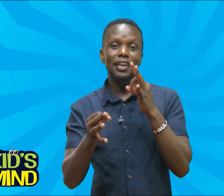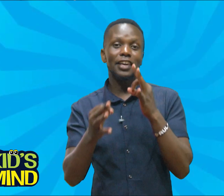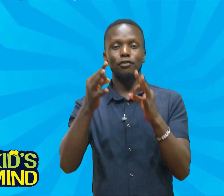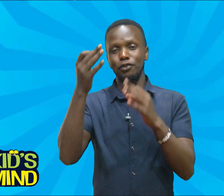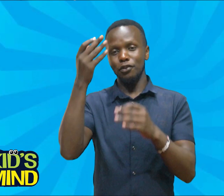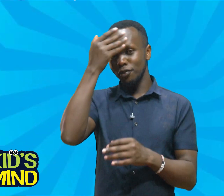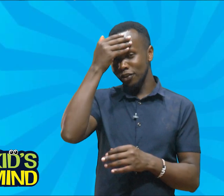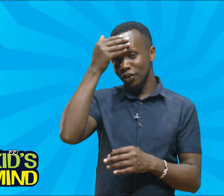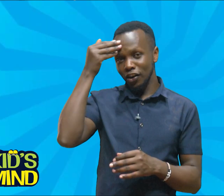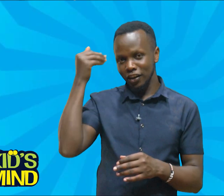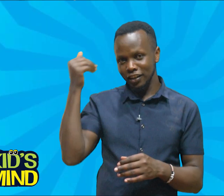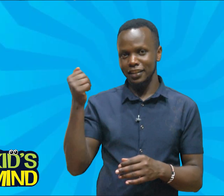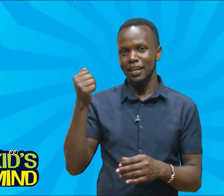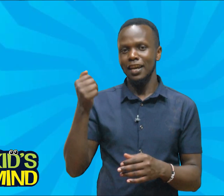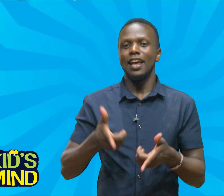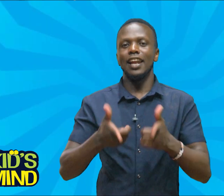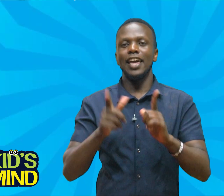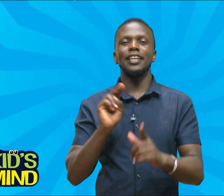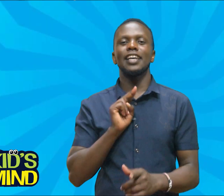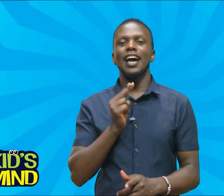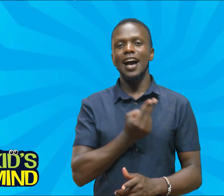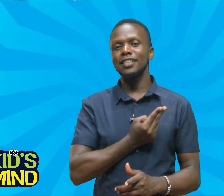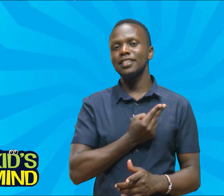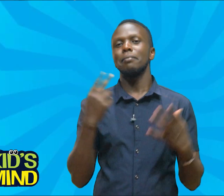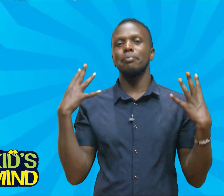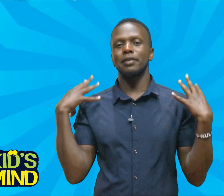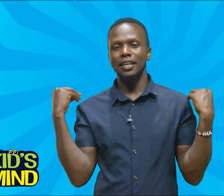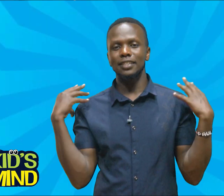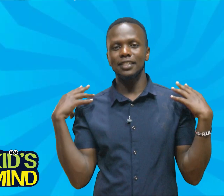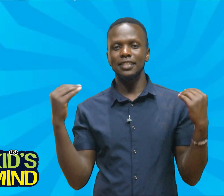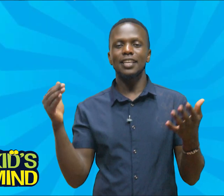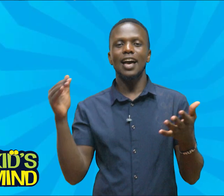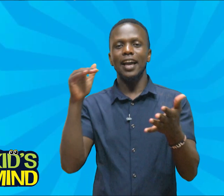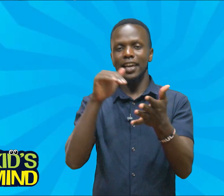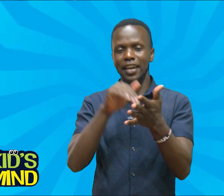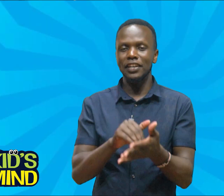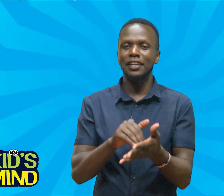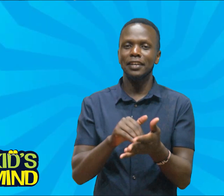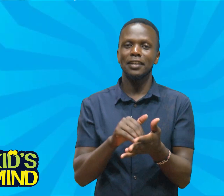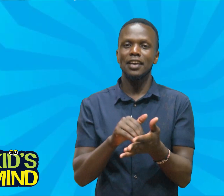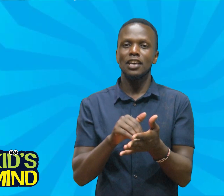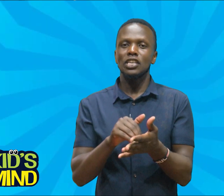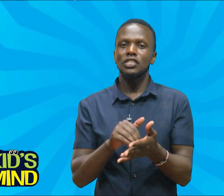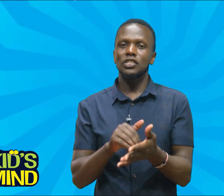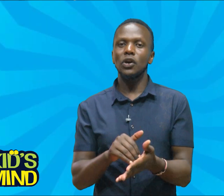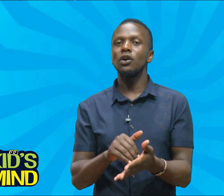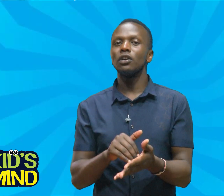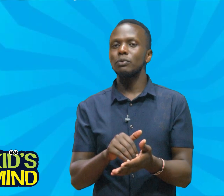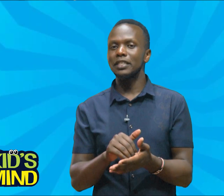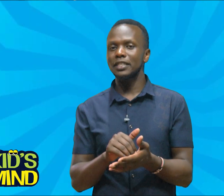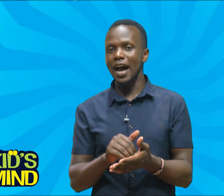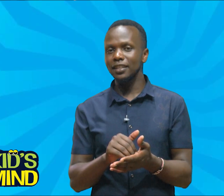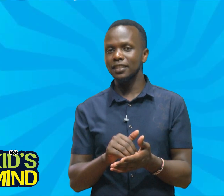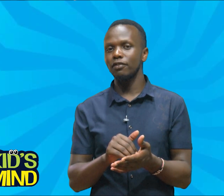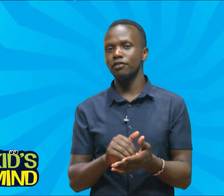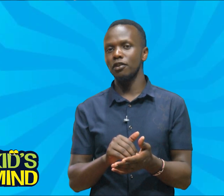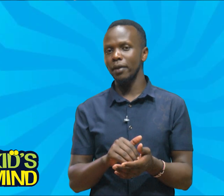If you forgot, let us practice again. So we start from